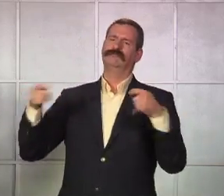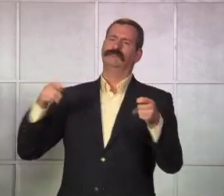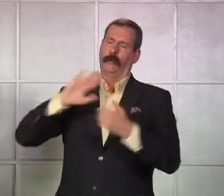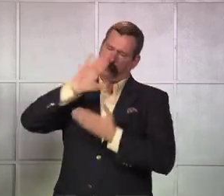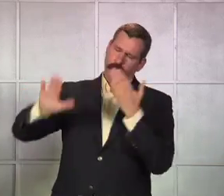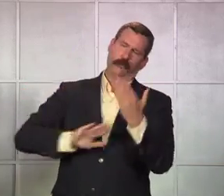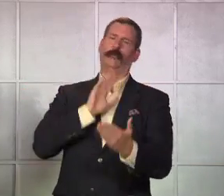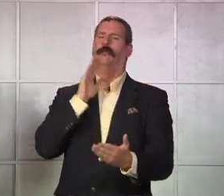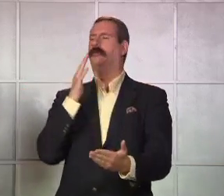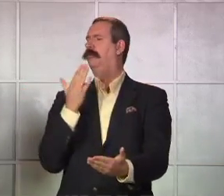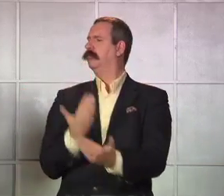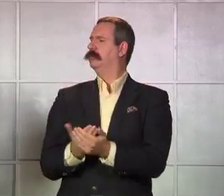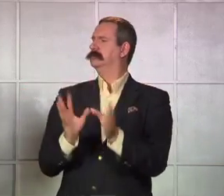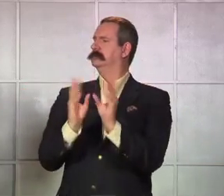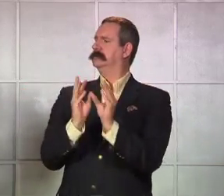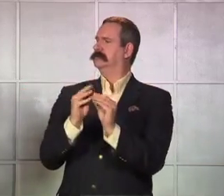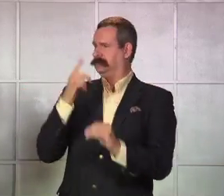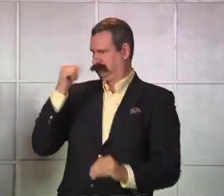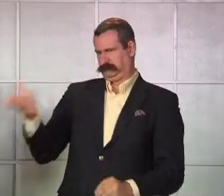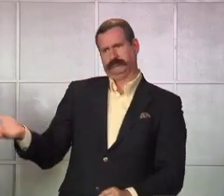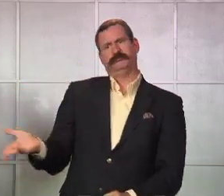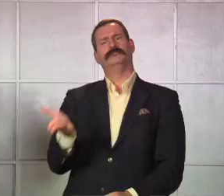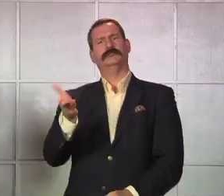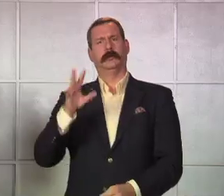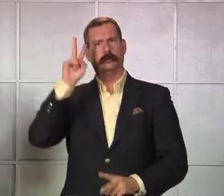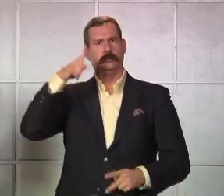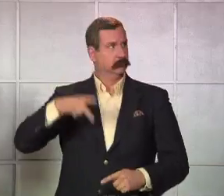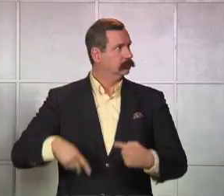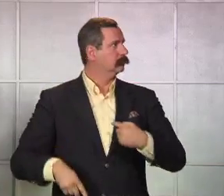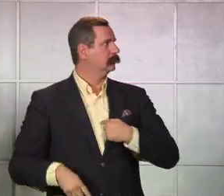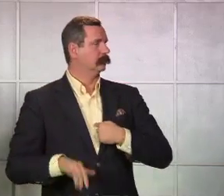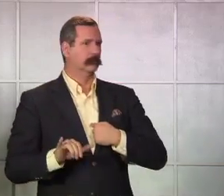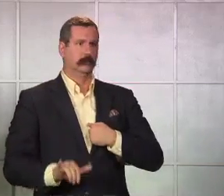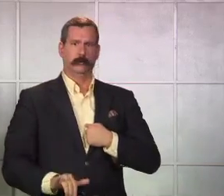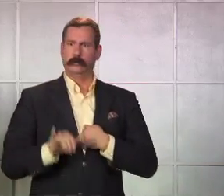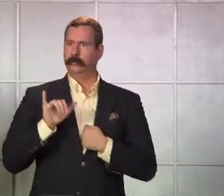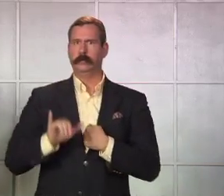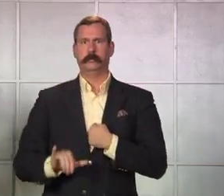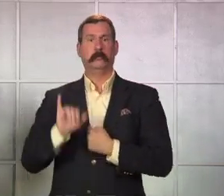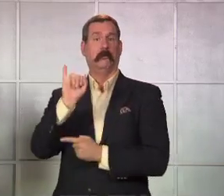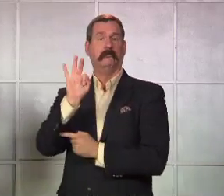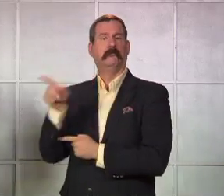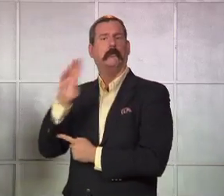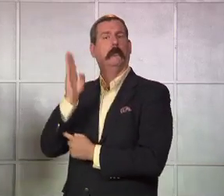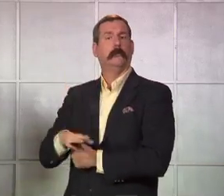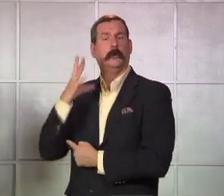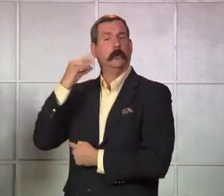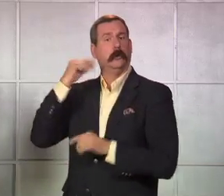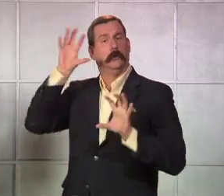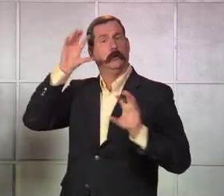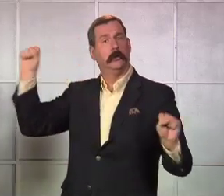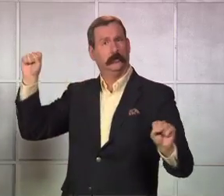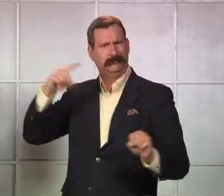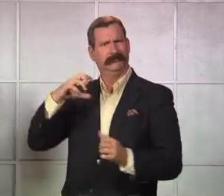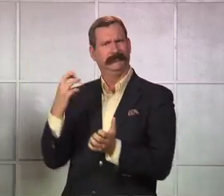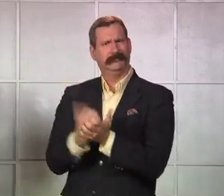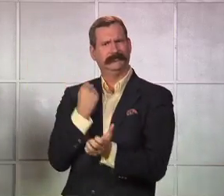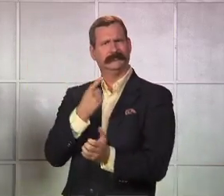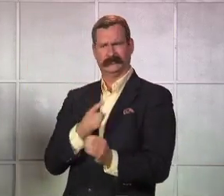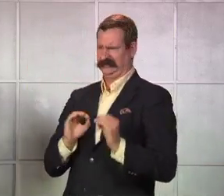vice president by encouraging and allowing that person to take over control and run the meeting. Seize the opportunity to teach others how to run a